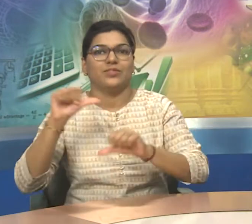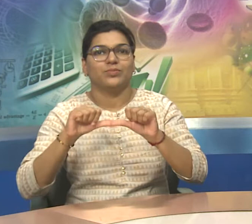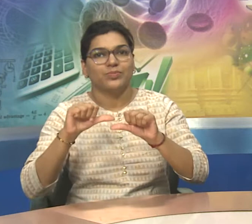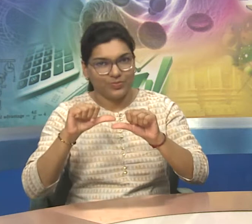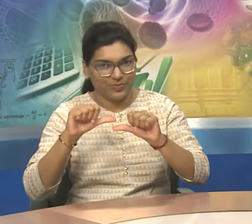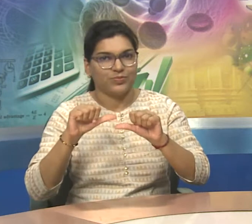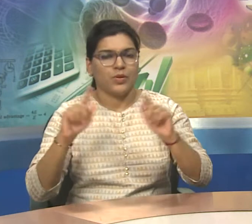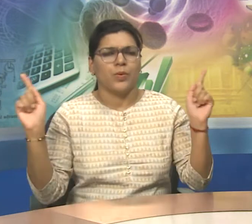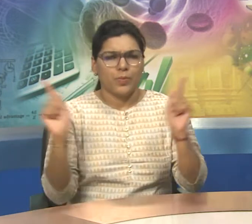science.